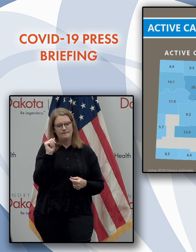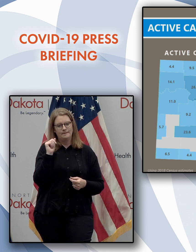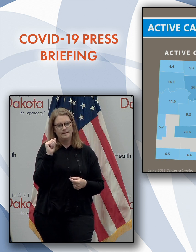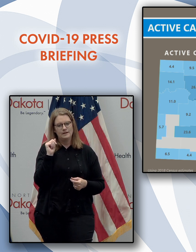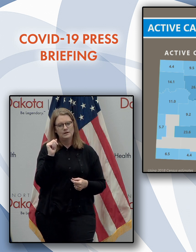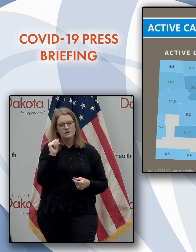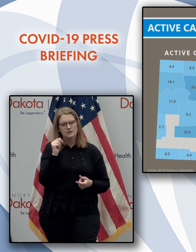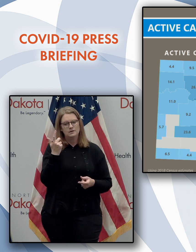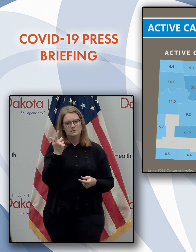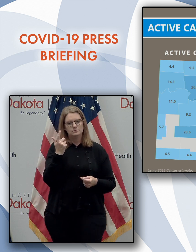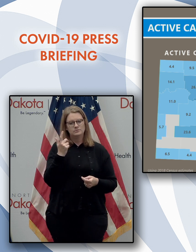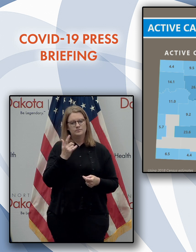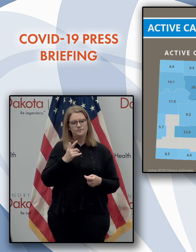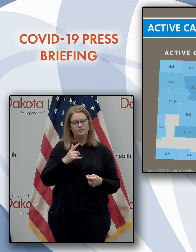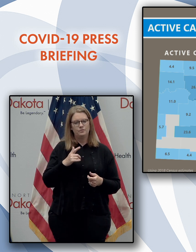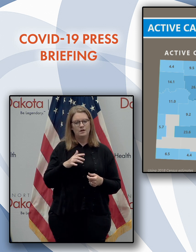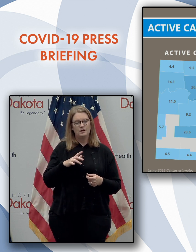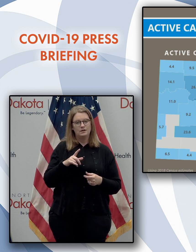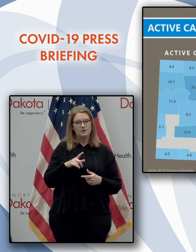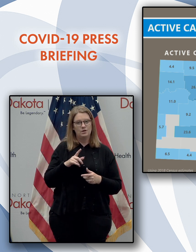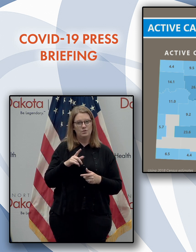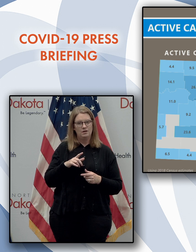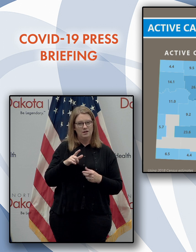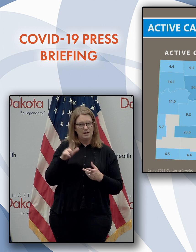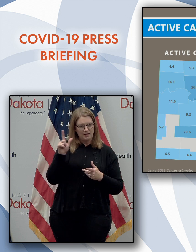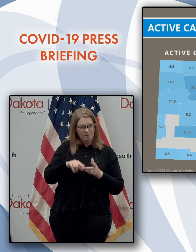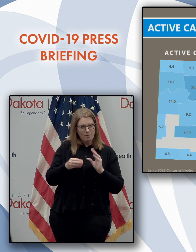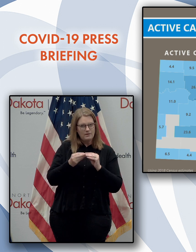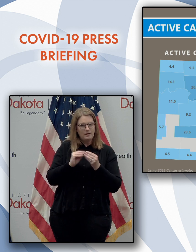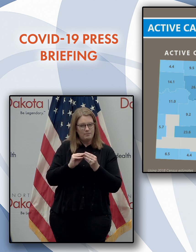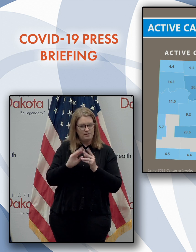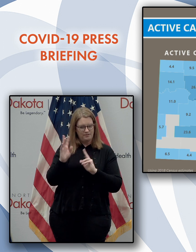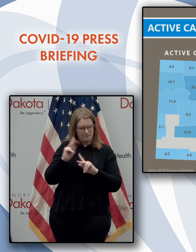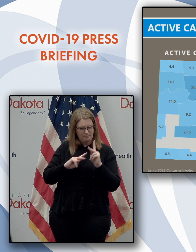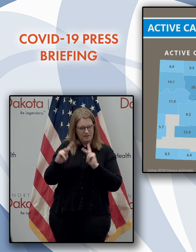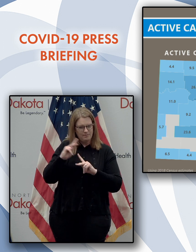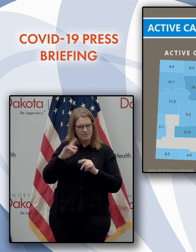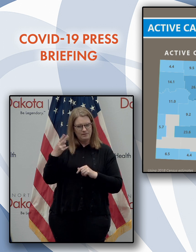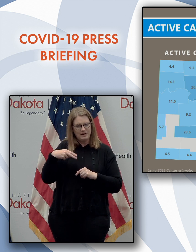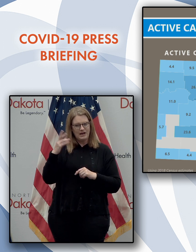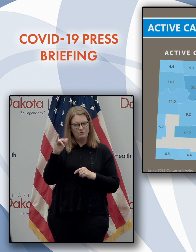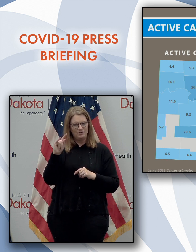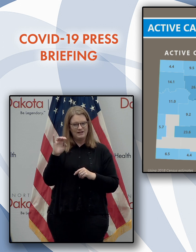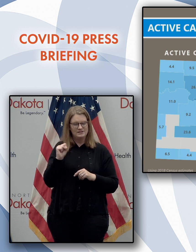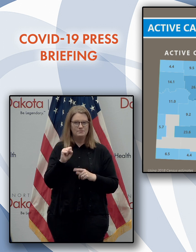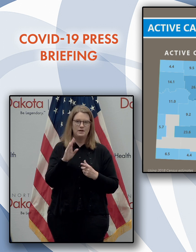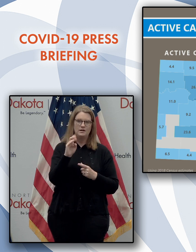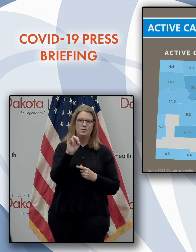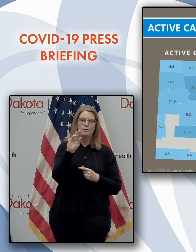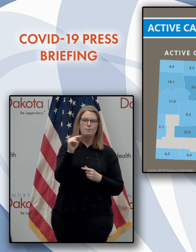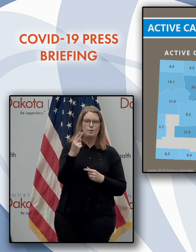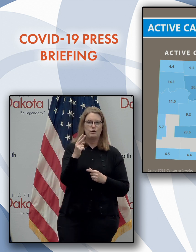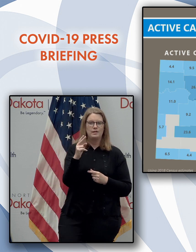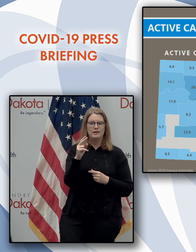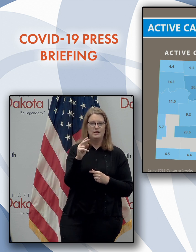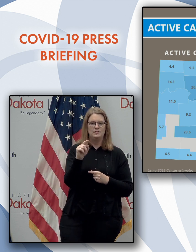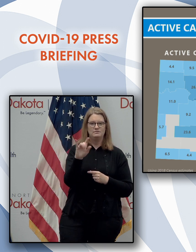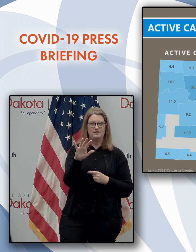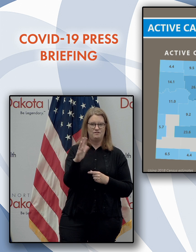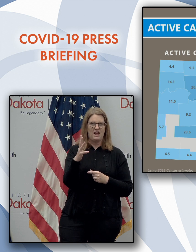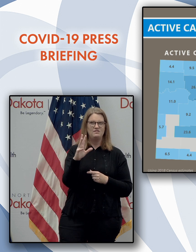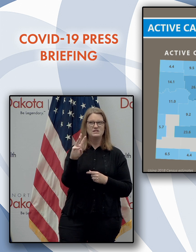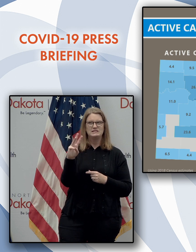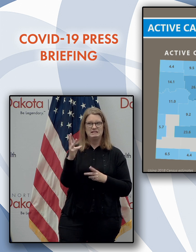lower population but higher rates, that Burley Morton right now, or Burley just even by itself, is about 5 or 6 times